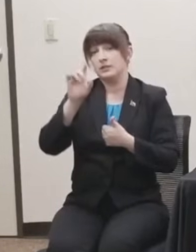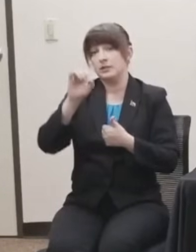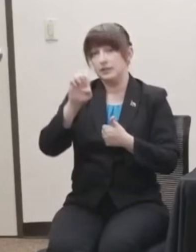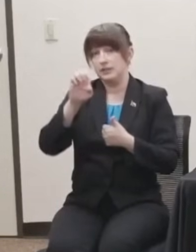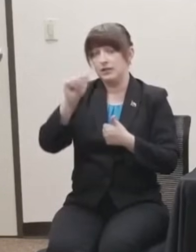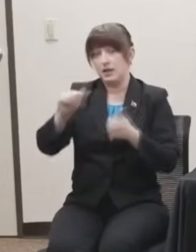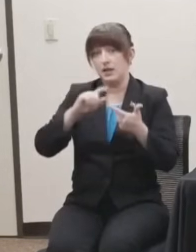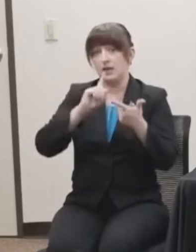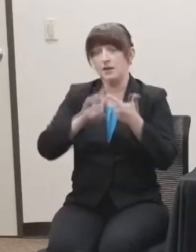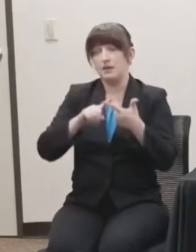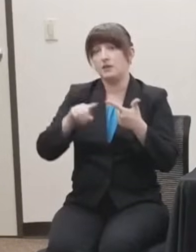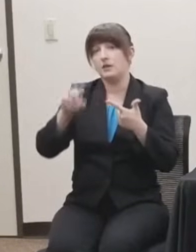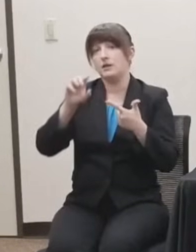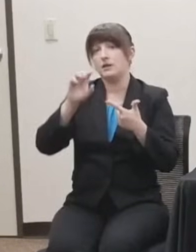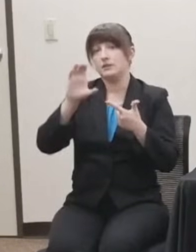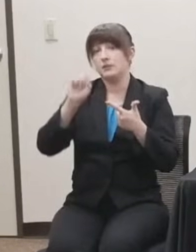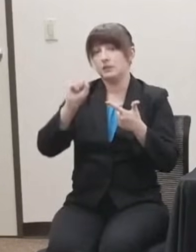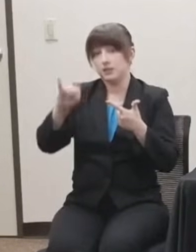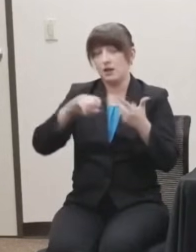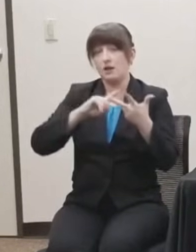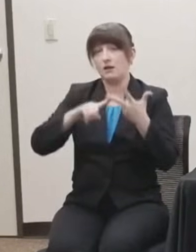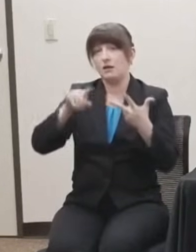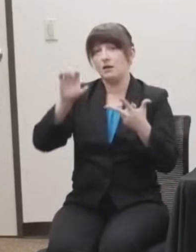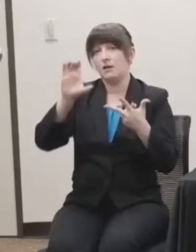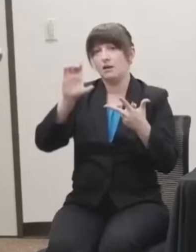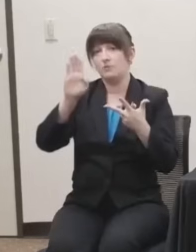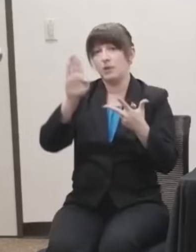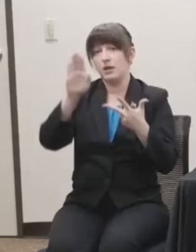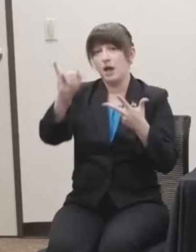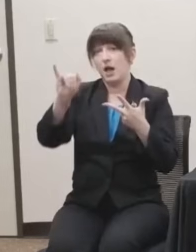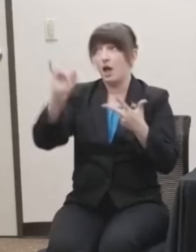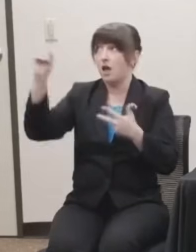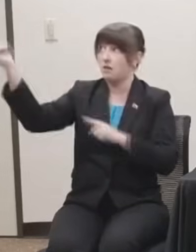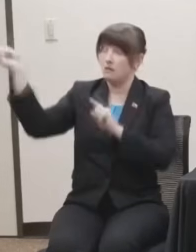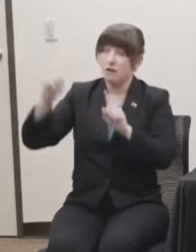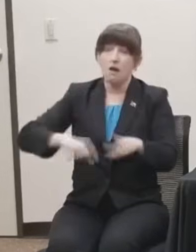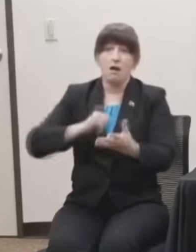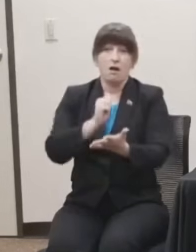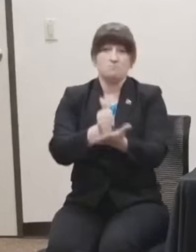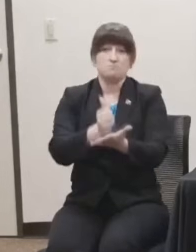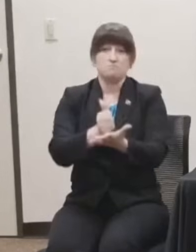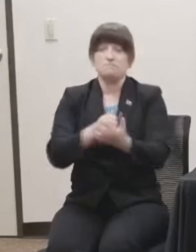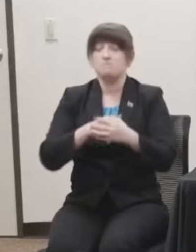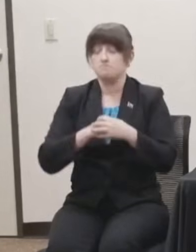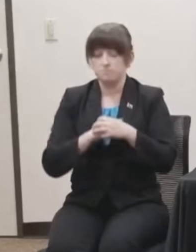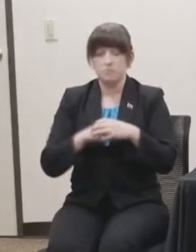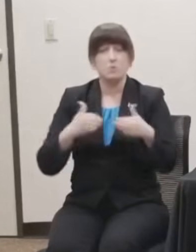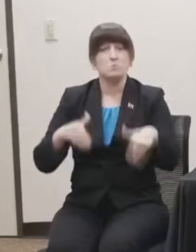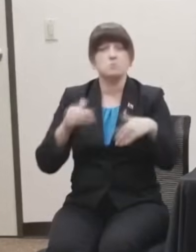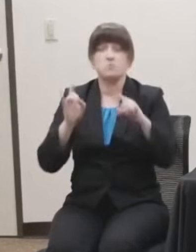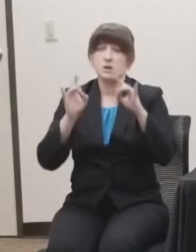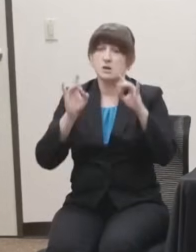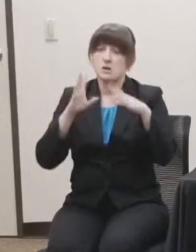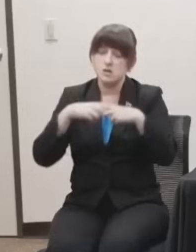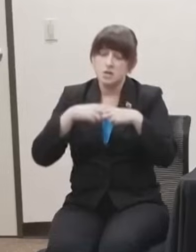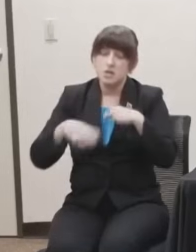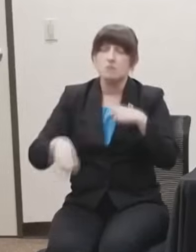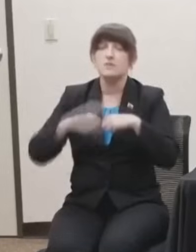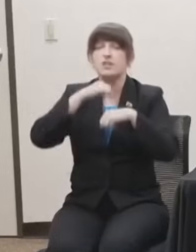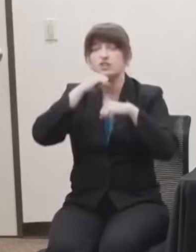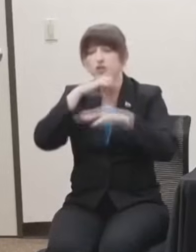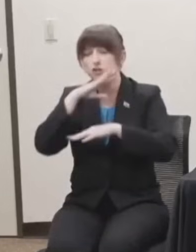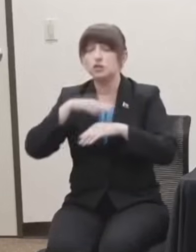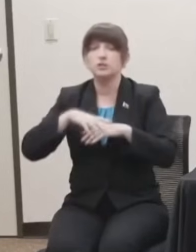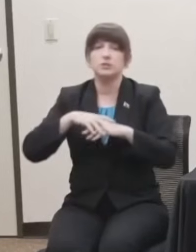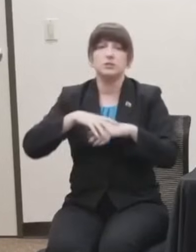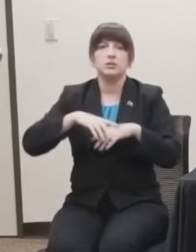search and rescue teams. This is tough work. It's hot. They're in the mud. They're removing debris. There's snakes. There's water moccasins.